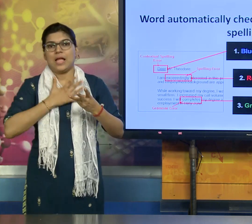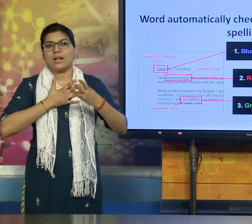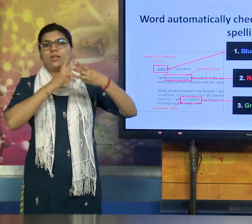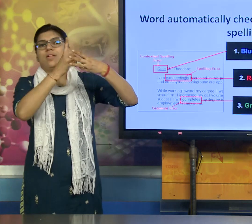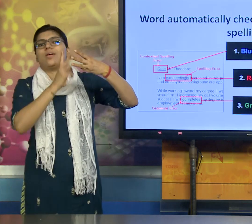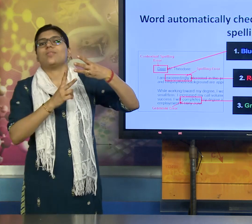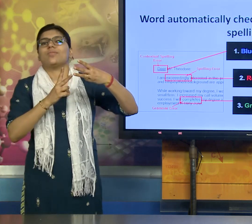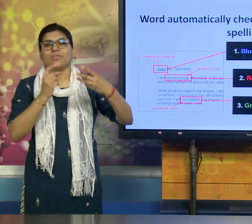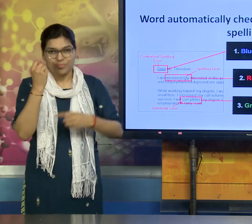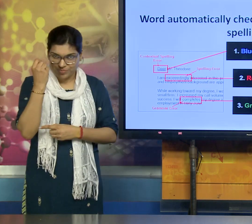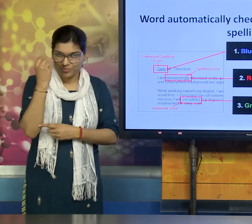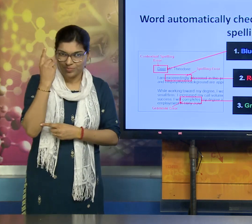in the text.